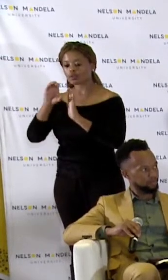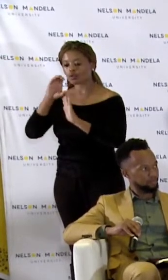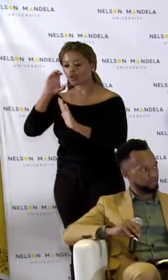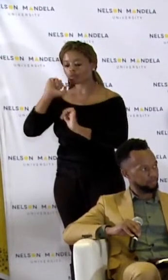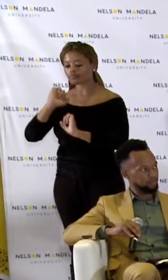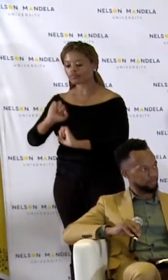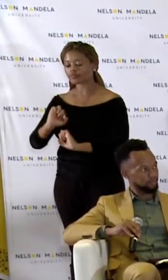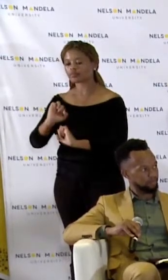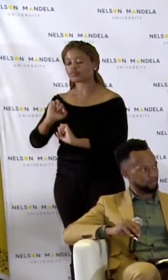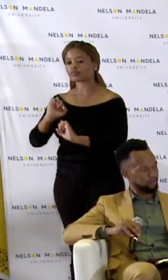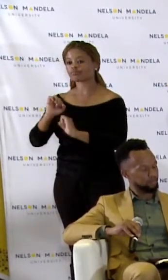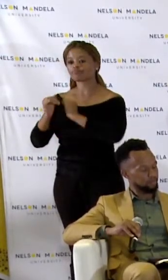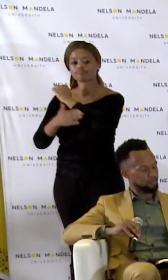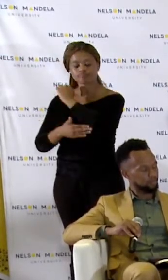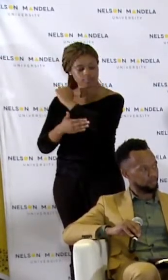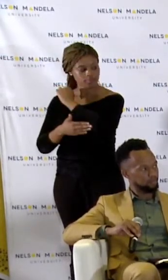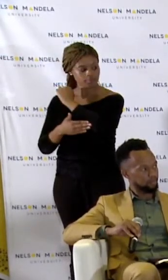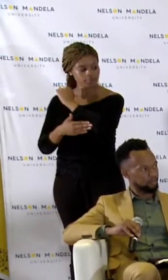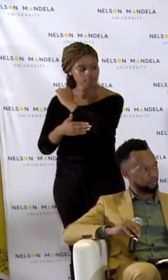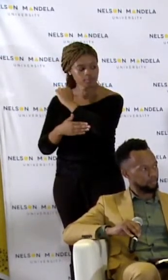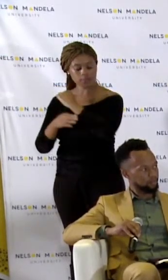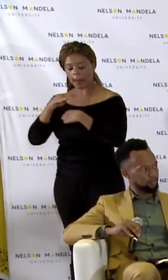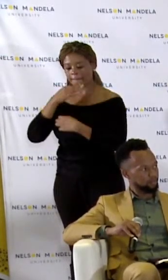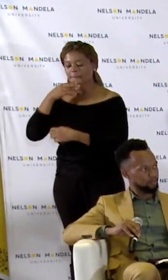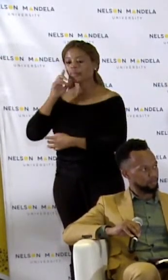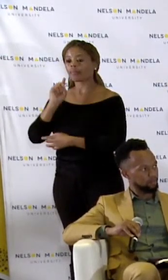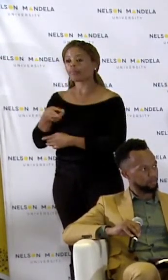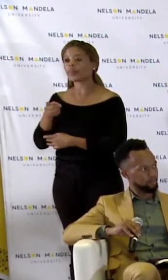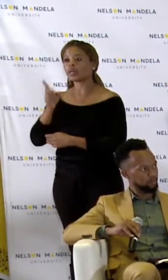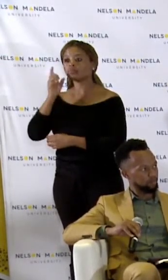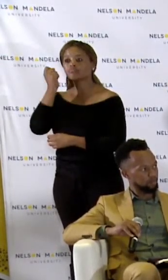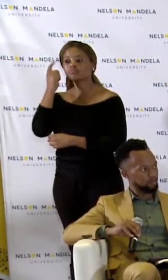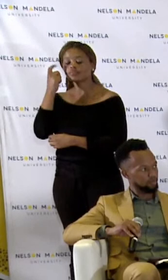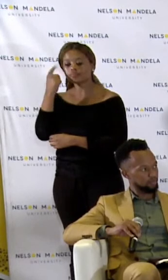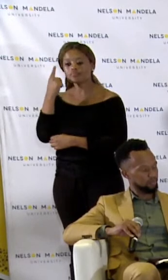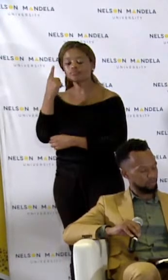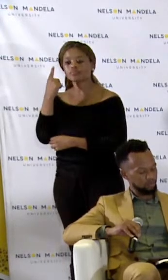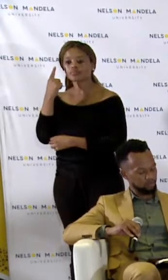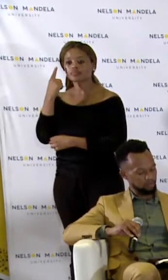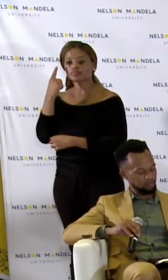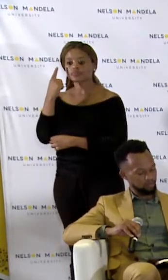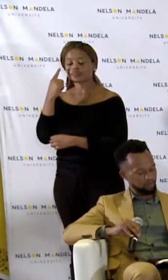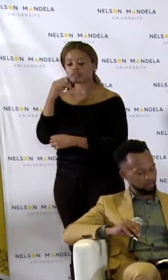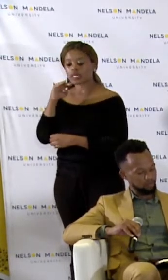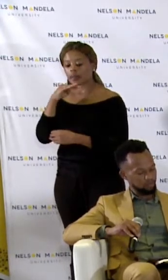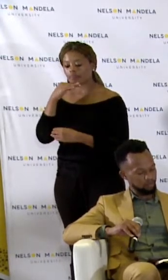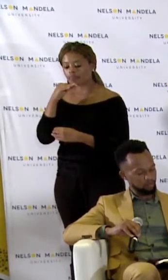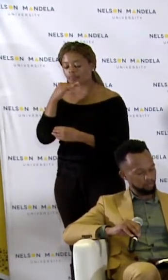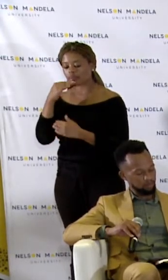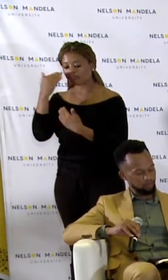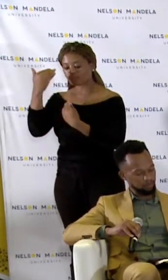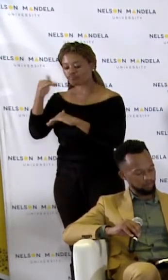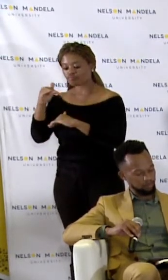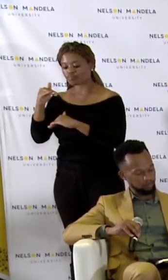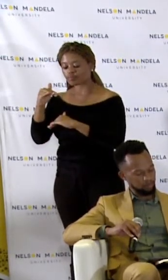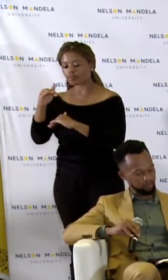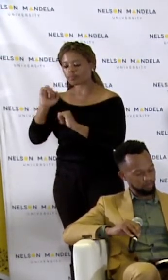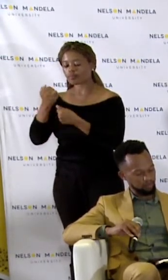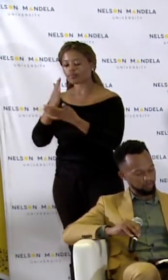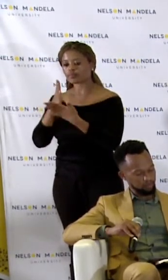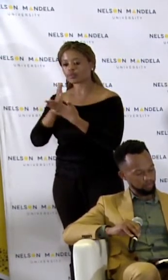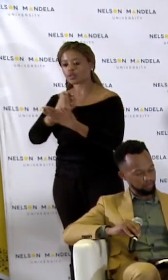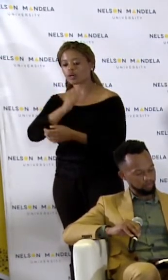country. Not try, we have to, it's an obligation to understand what is the legal frameworks, and we ensure that